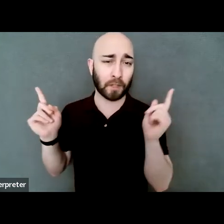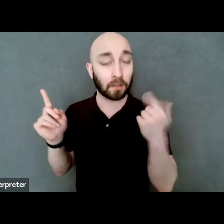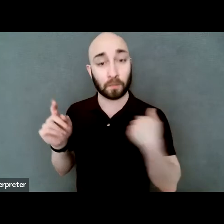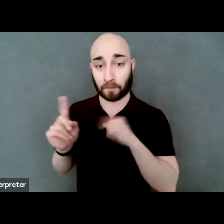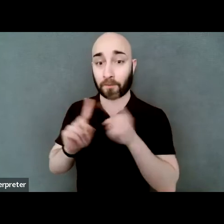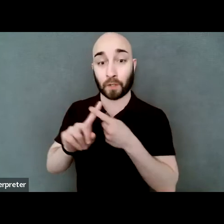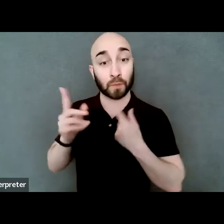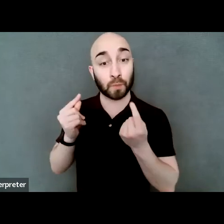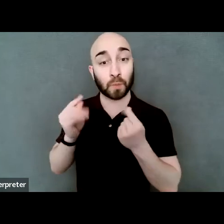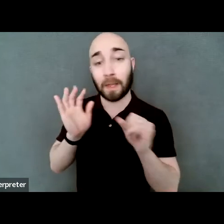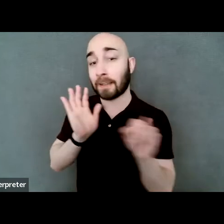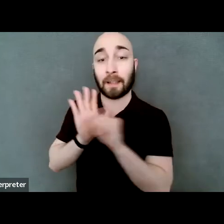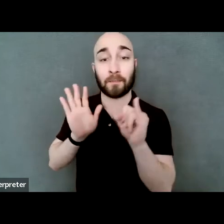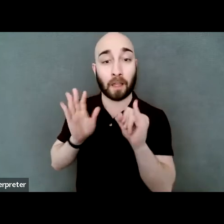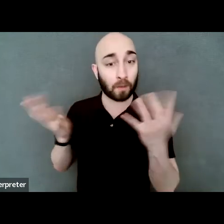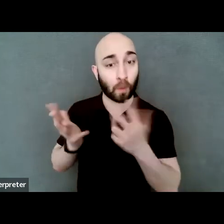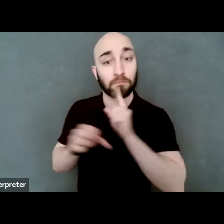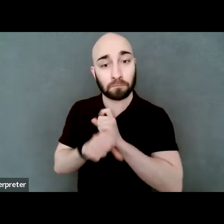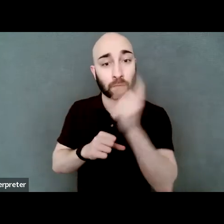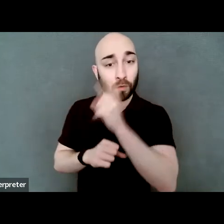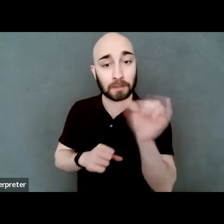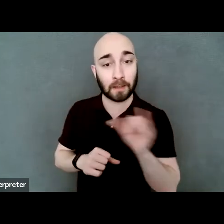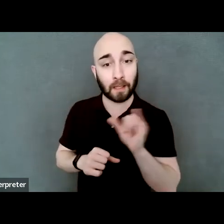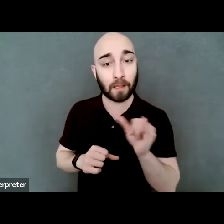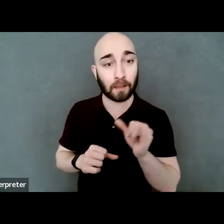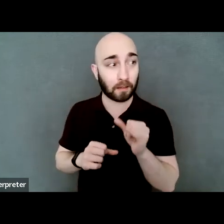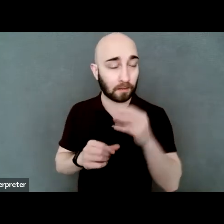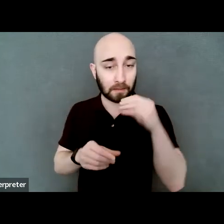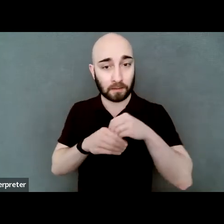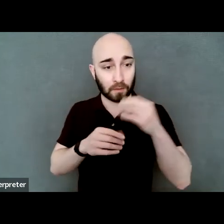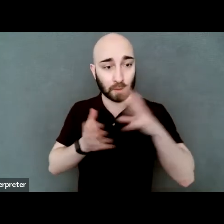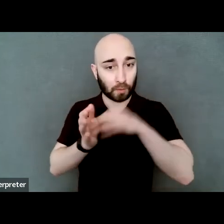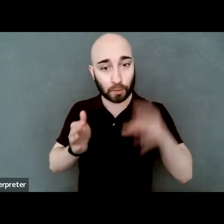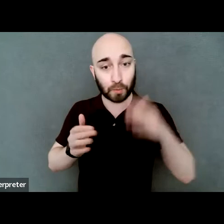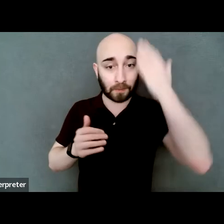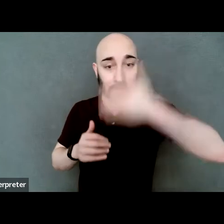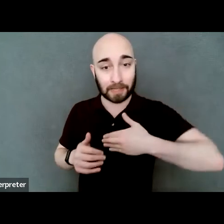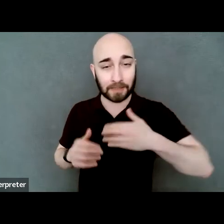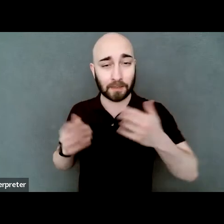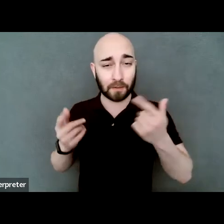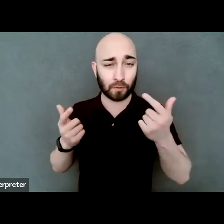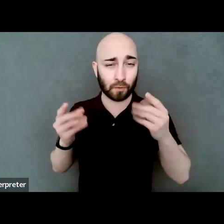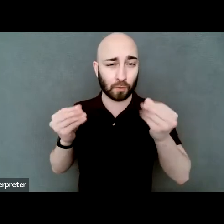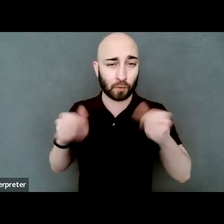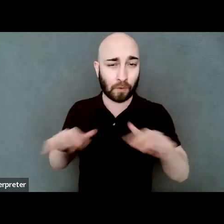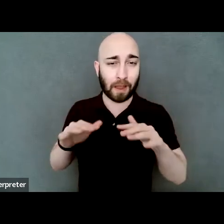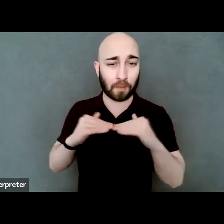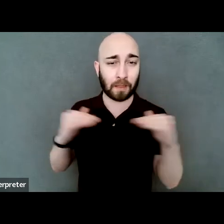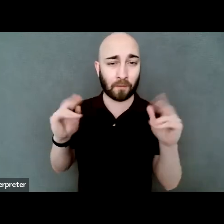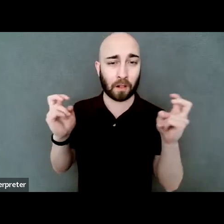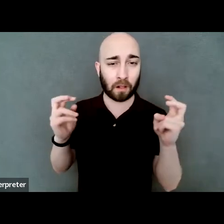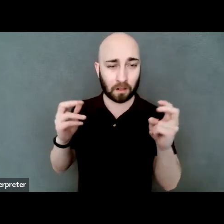identified what it actually looks like at the ground level, and that's the bullet points. And then from the bullet points, what we did was